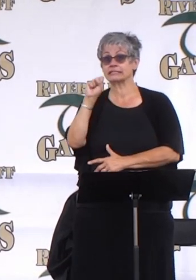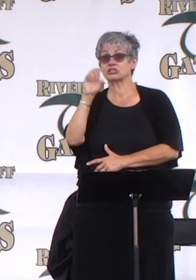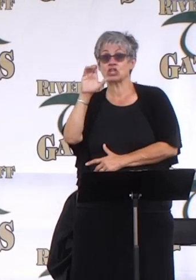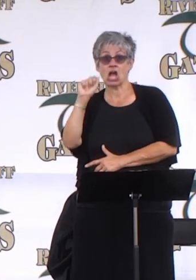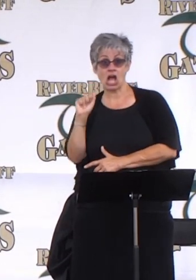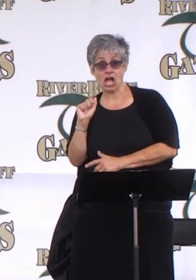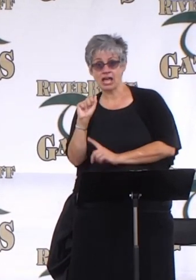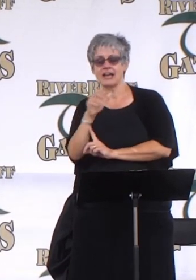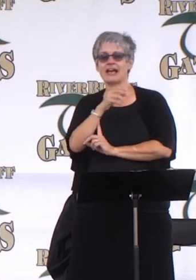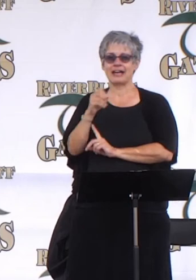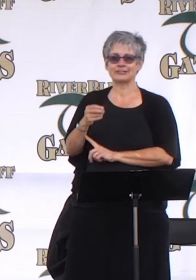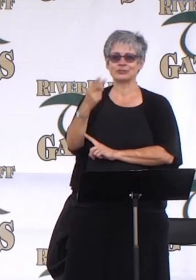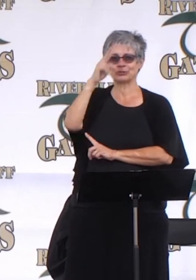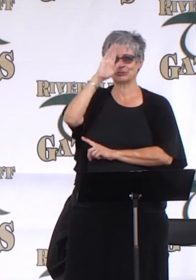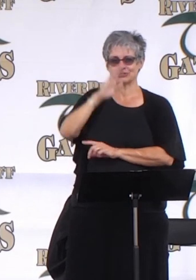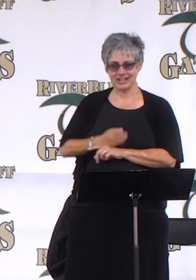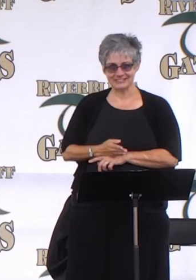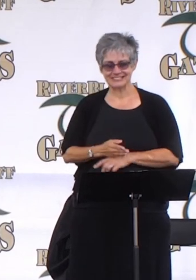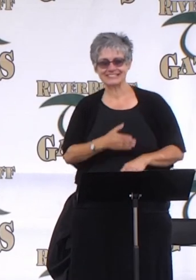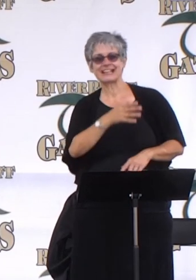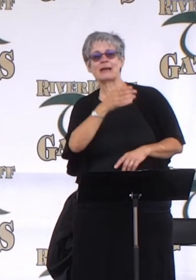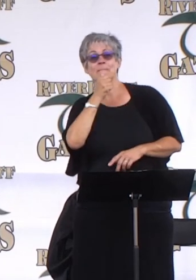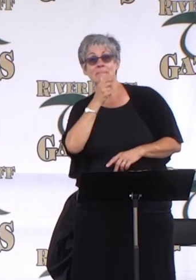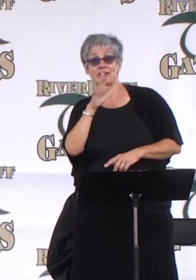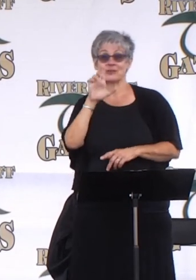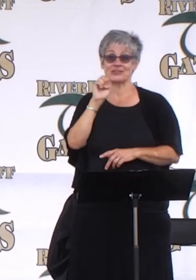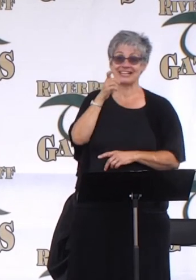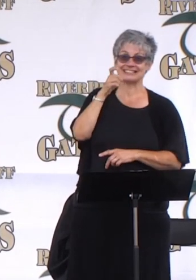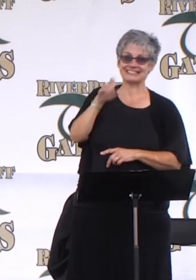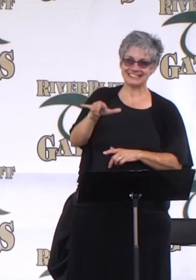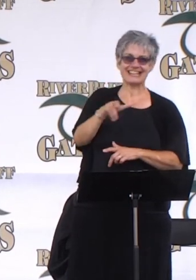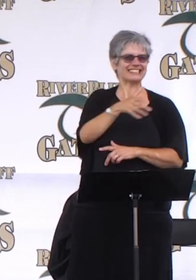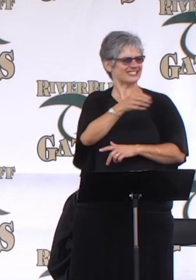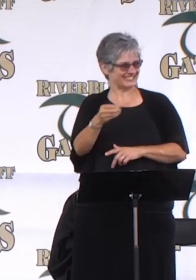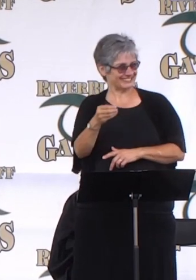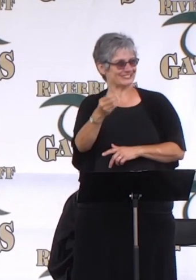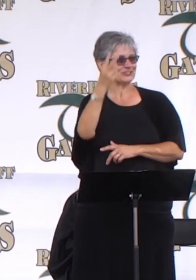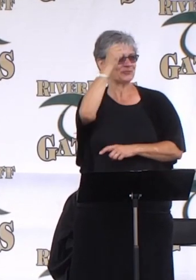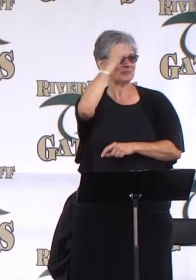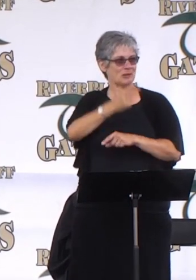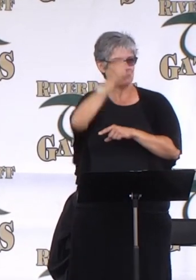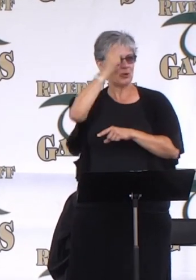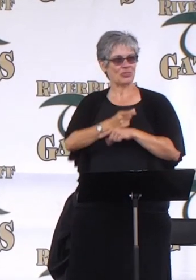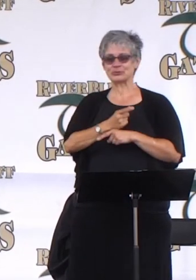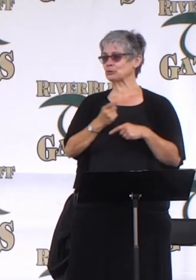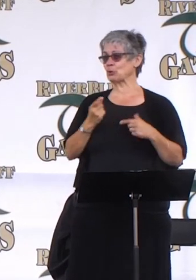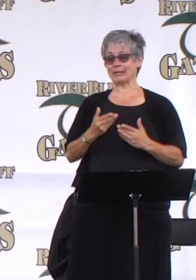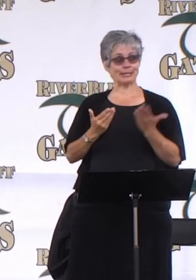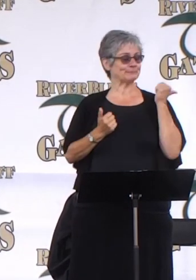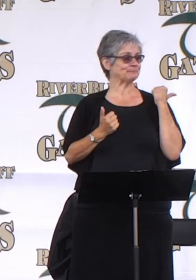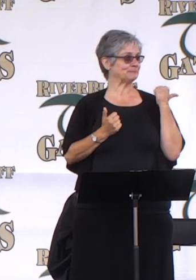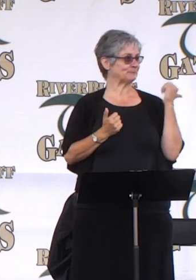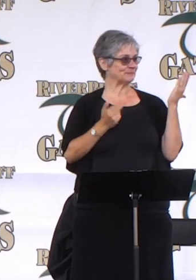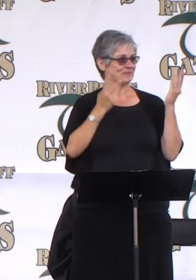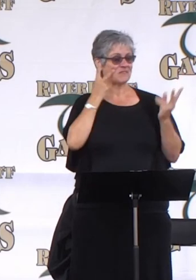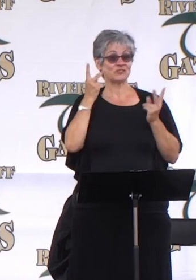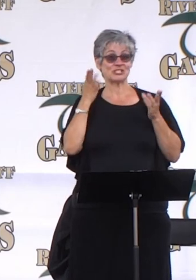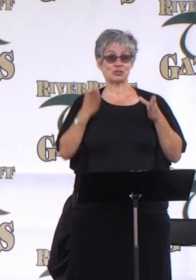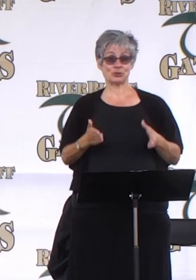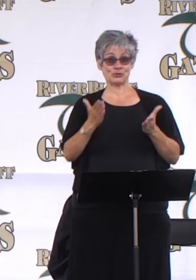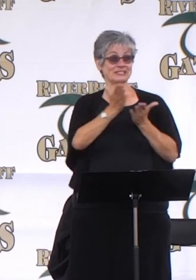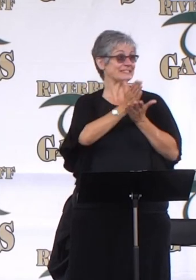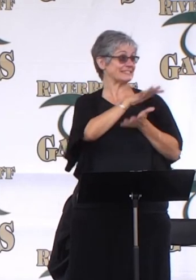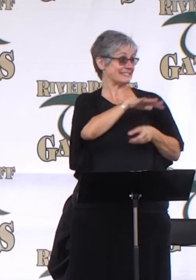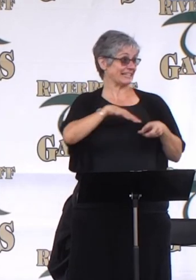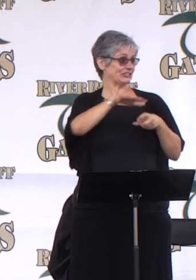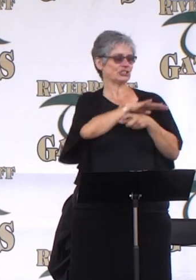Alex, alongside my mother, Lexi, and two of my brothers are here to enjoy this ceremony today. They're seated to my left in the visitors section. Please